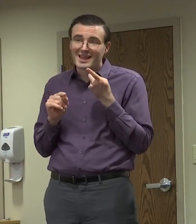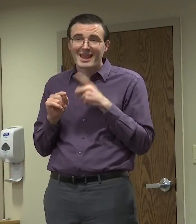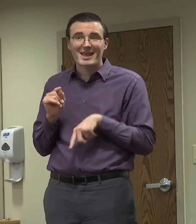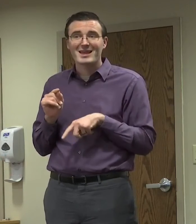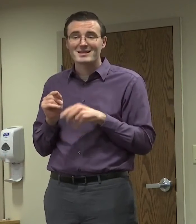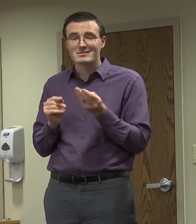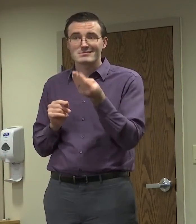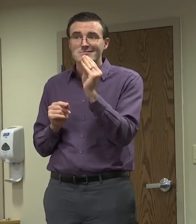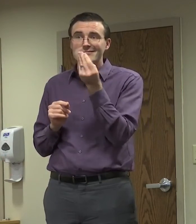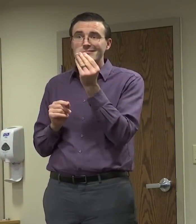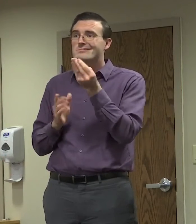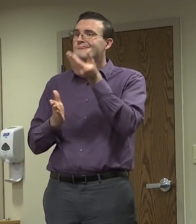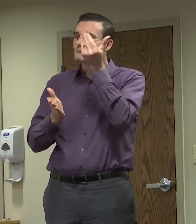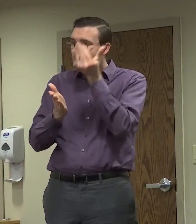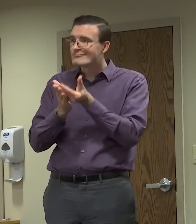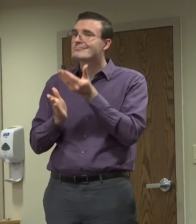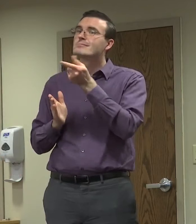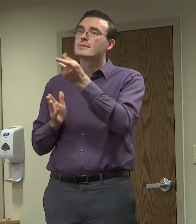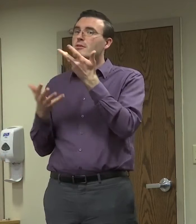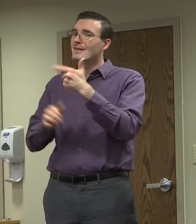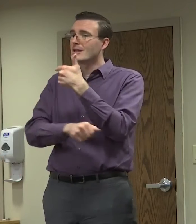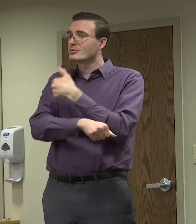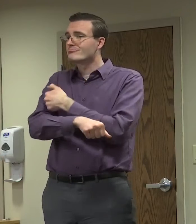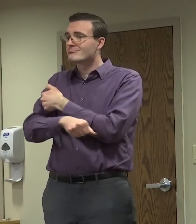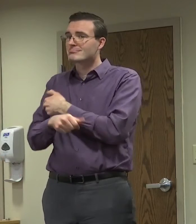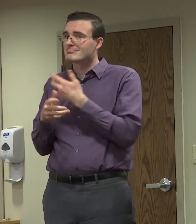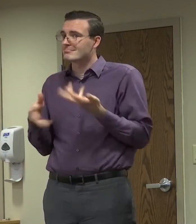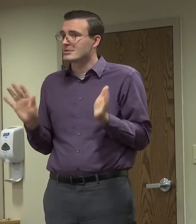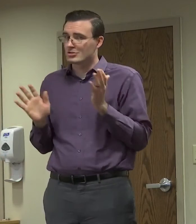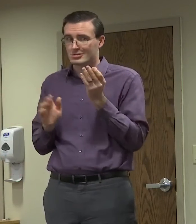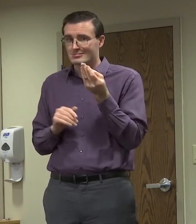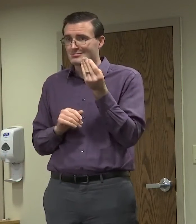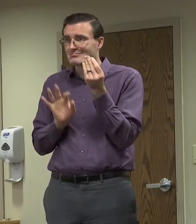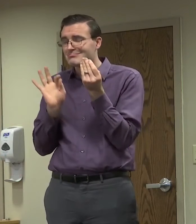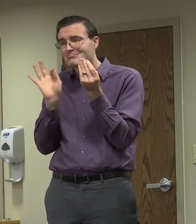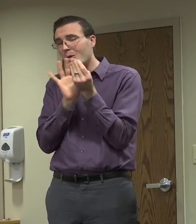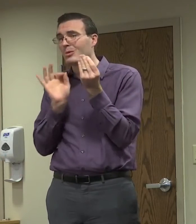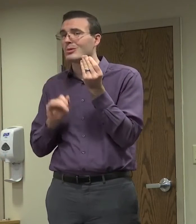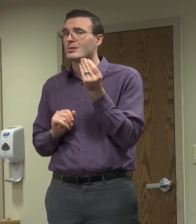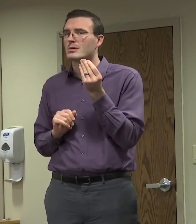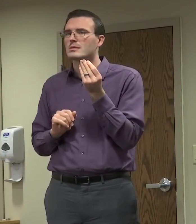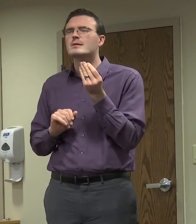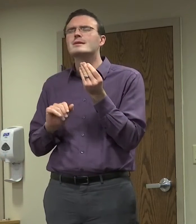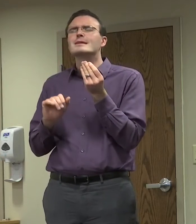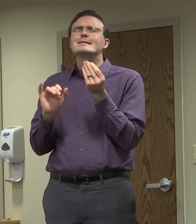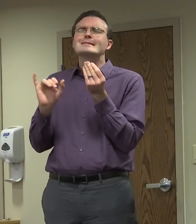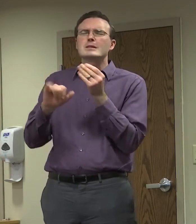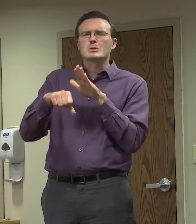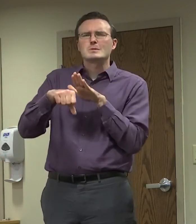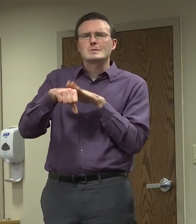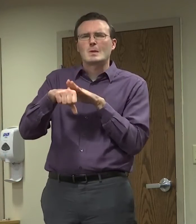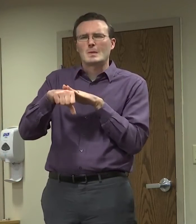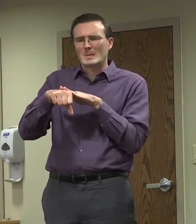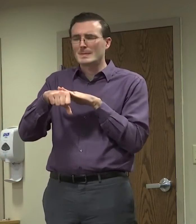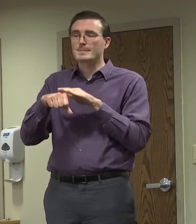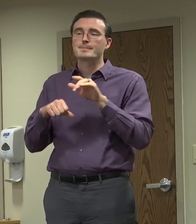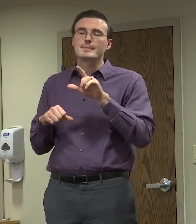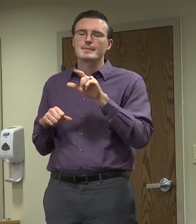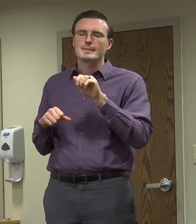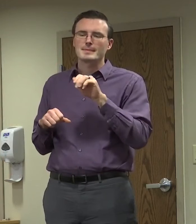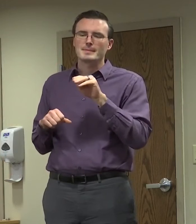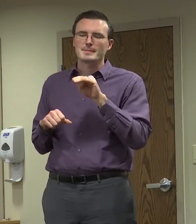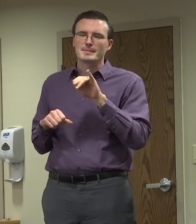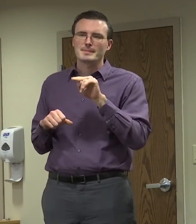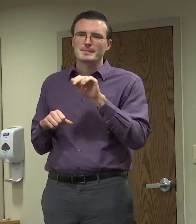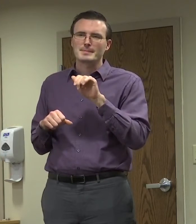been vaccinated and received your full vaccination series. I also want to caution against lamination. We've heard individuals laminating cards where